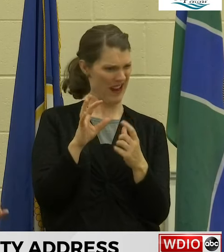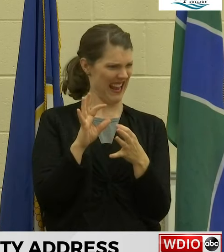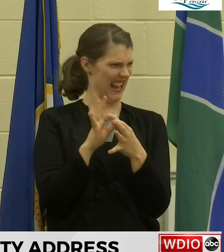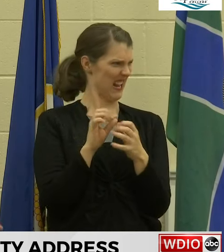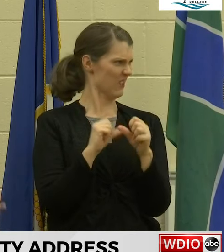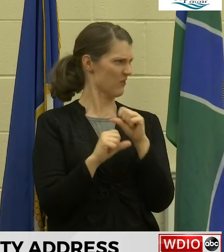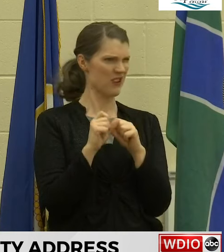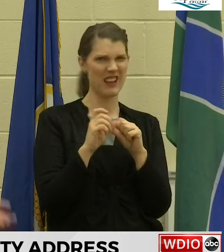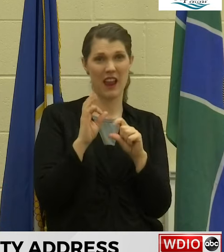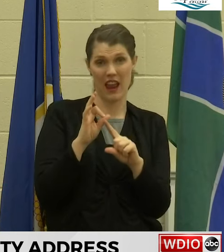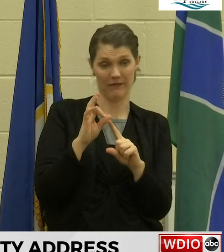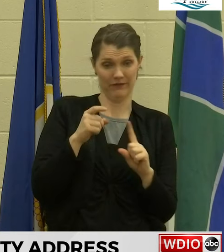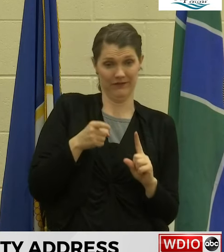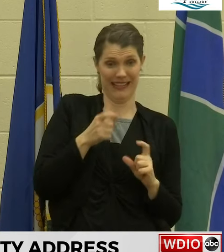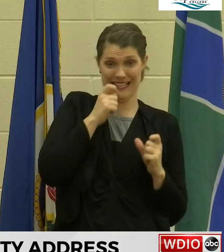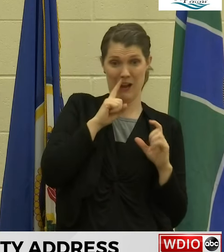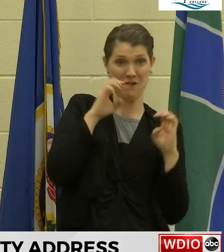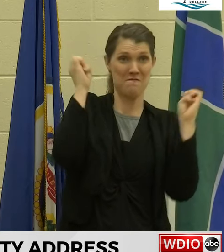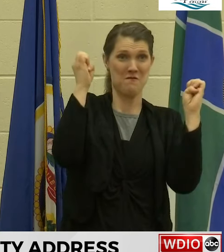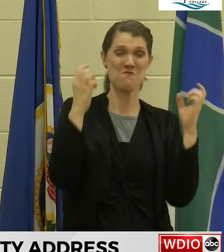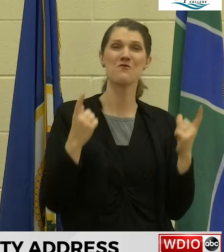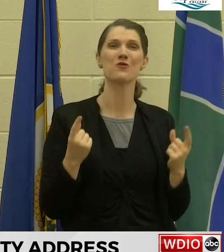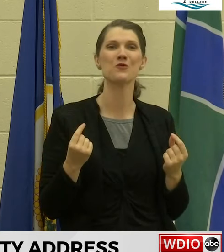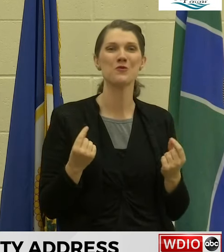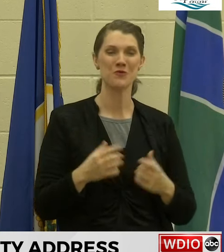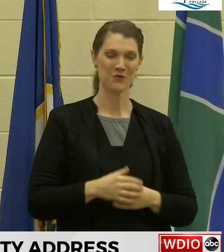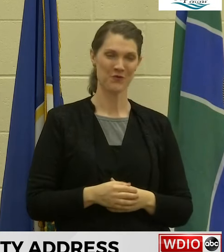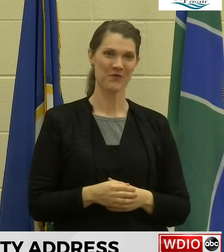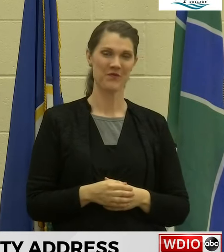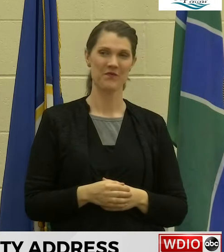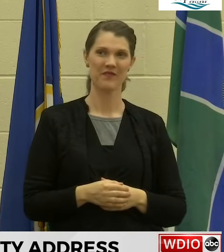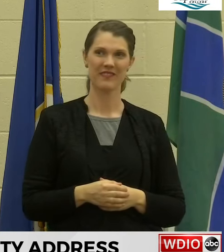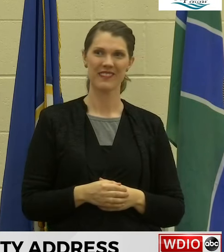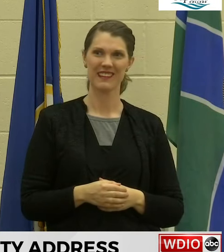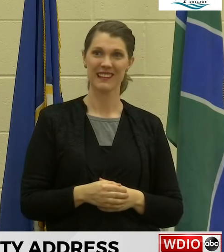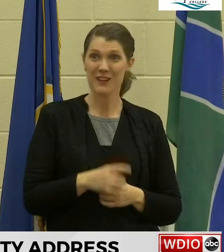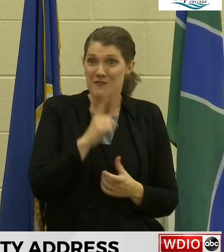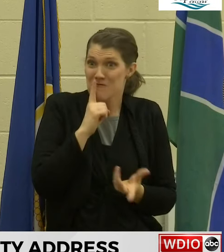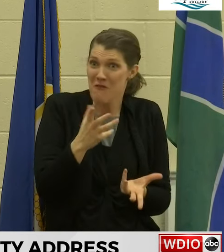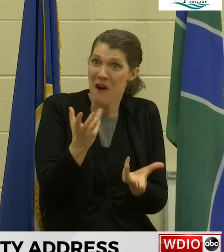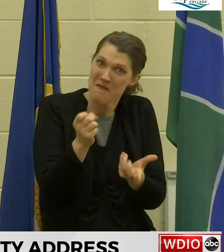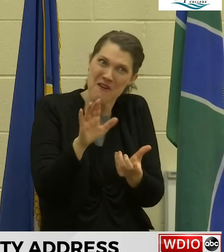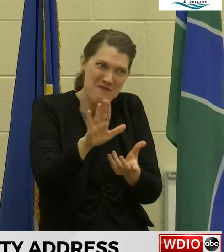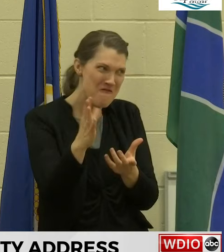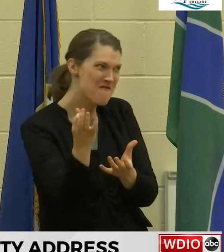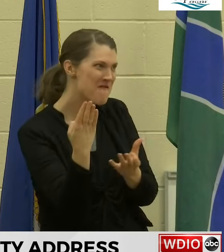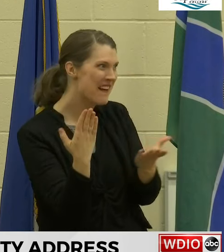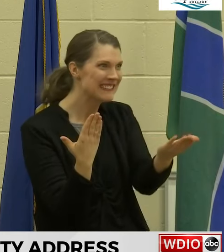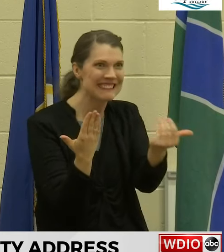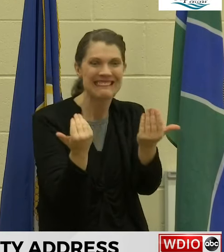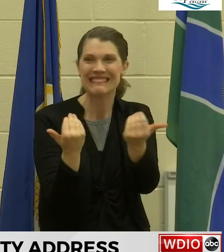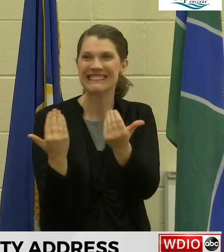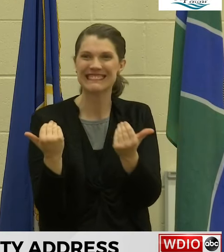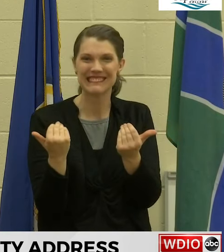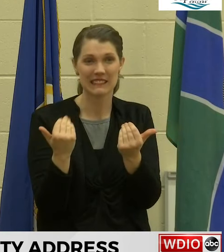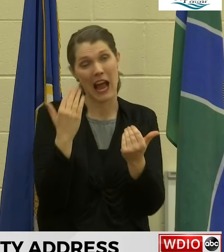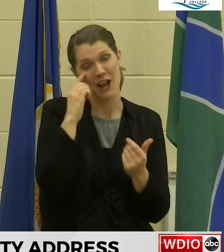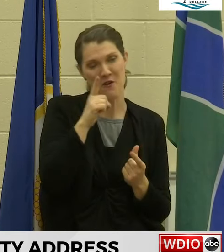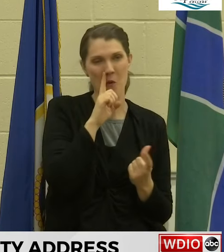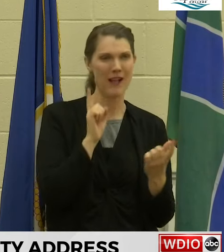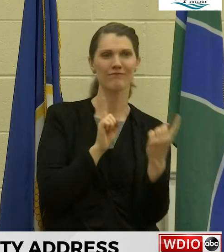not called forth by a crisis? I want to hear from you on this, and I actually know you'll